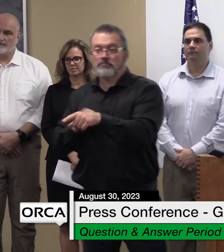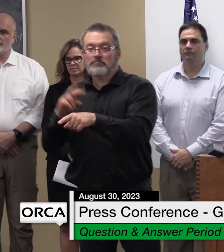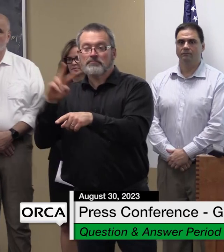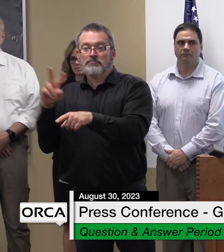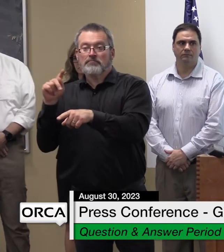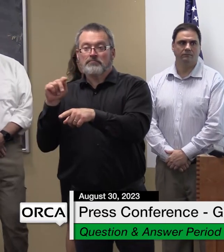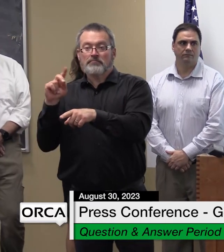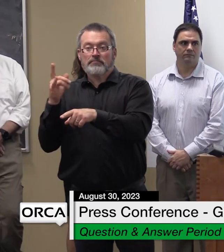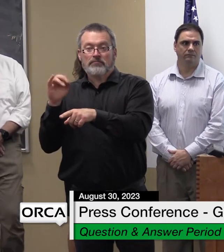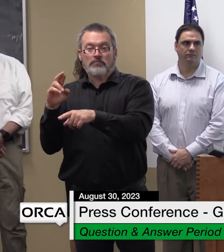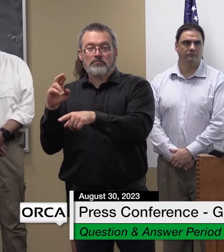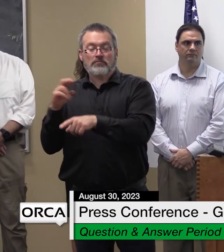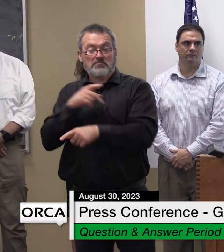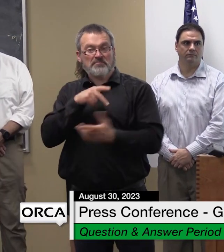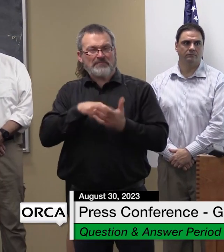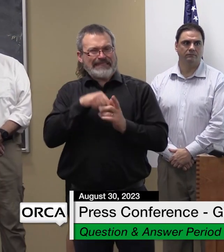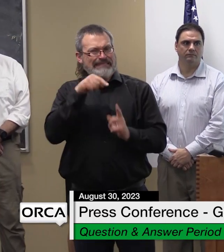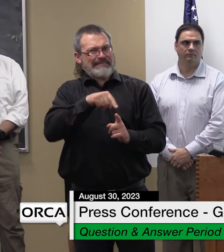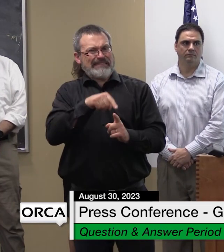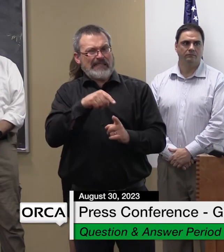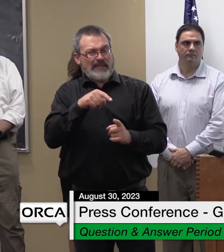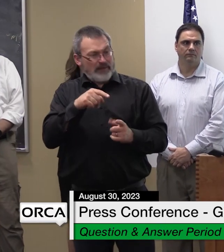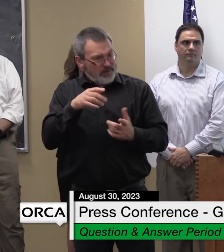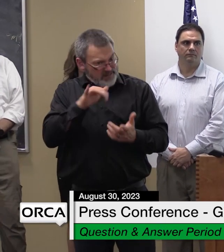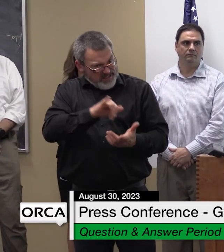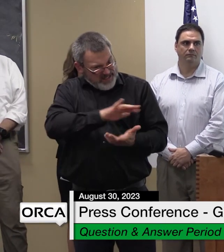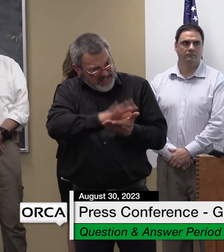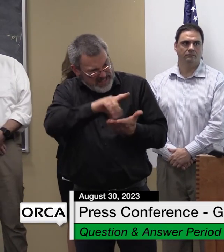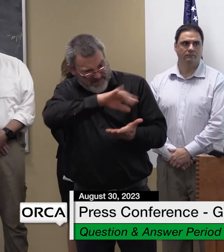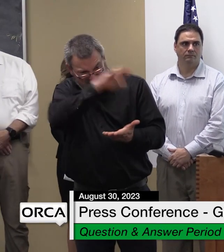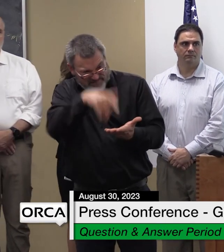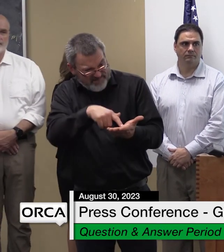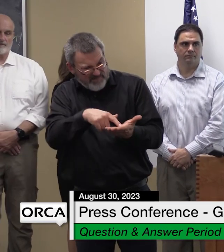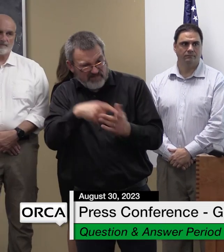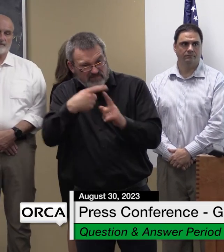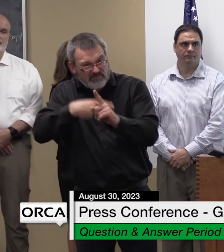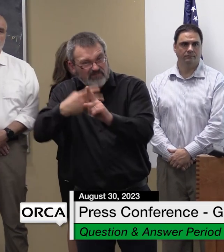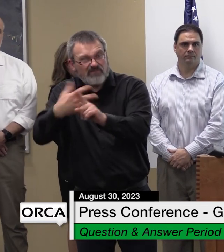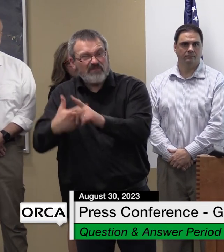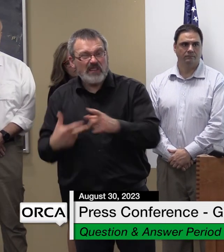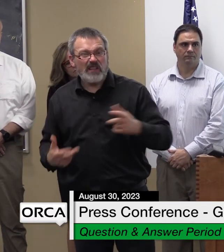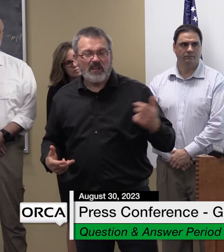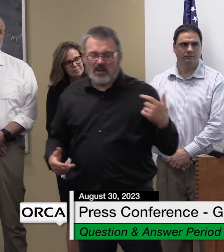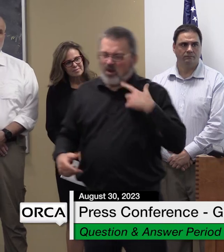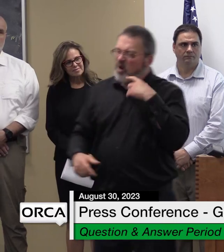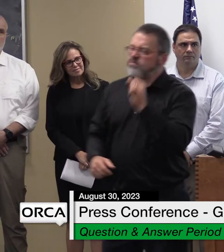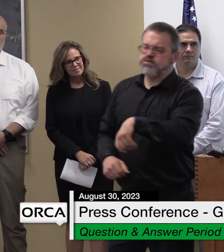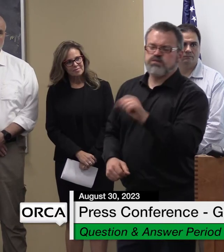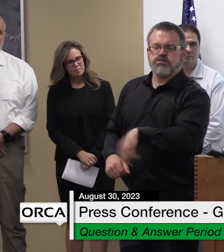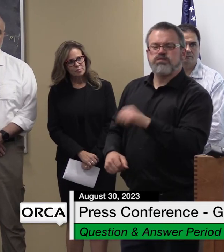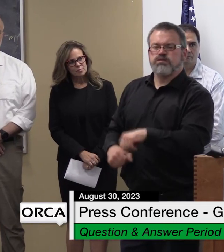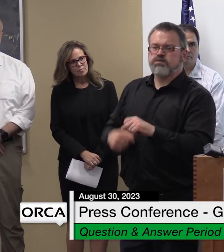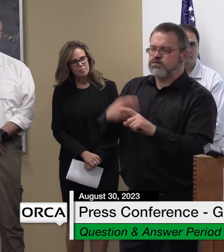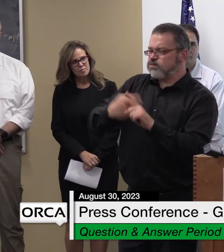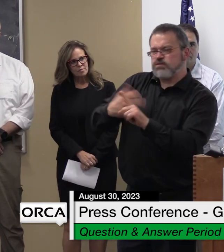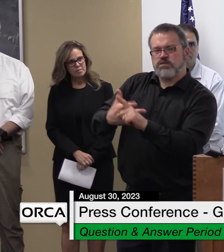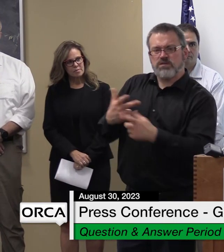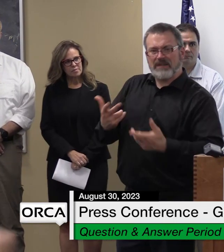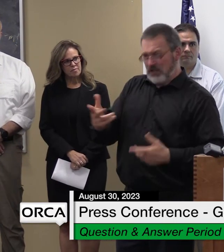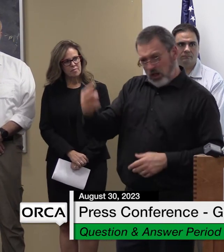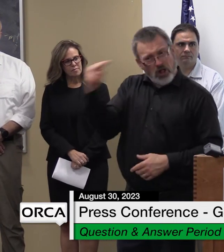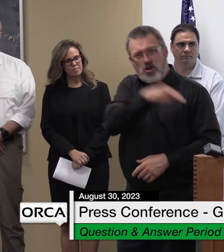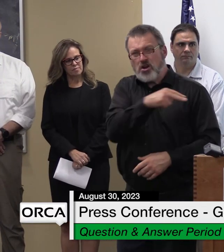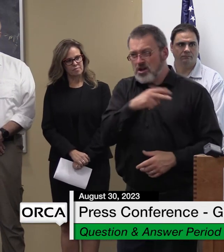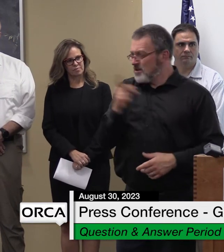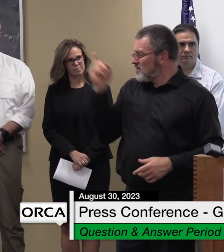mean weeks or months or months? I mean, it's if you take you may have witnessed it even in Montpelier when